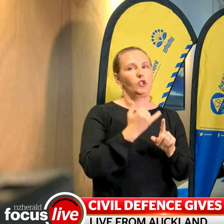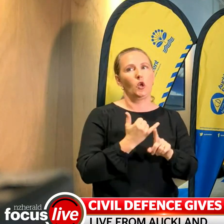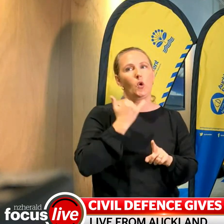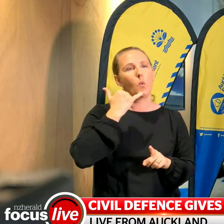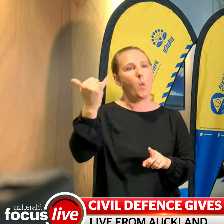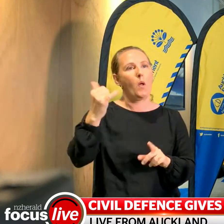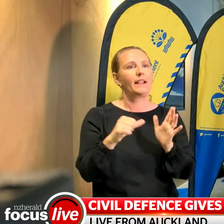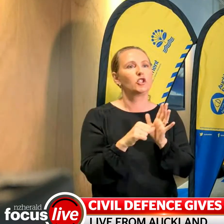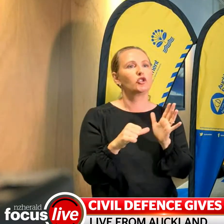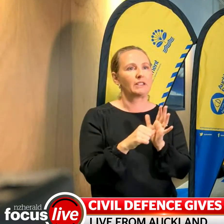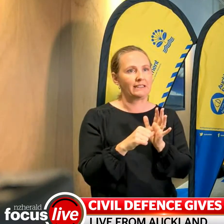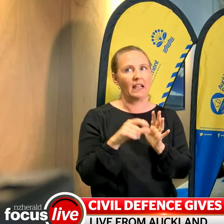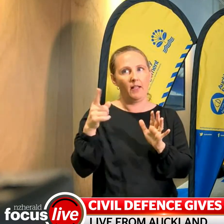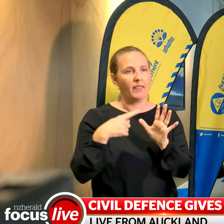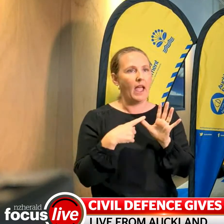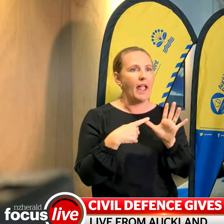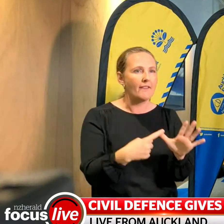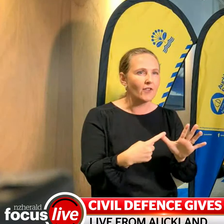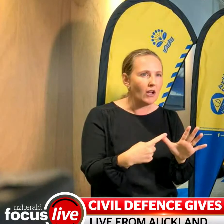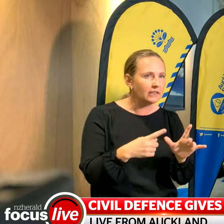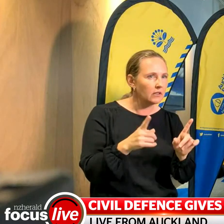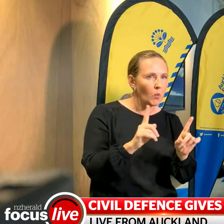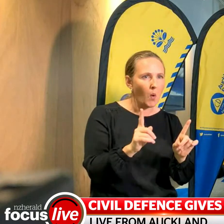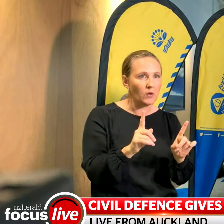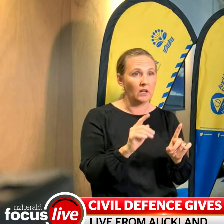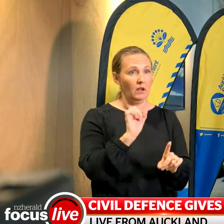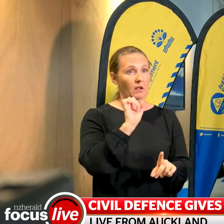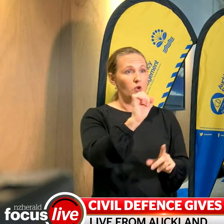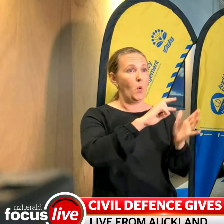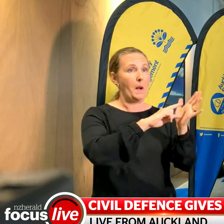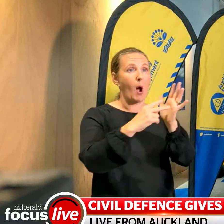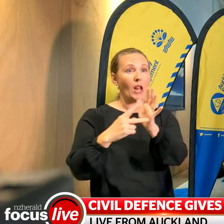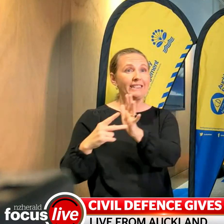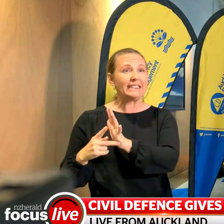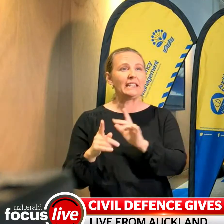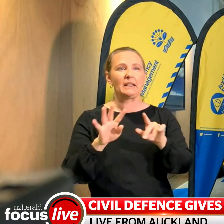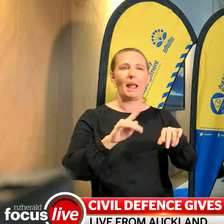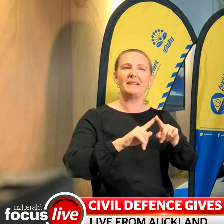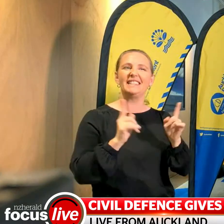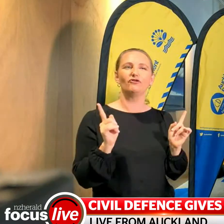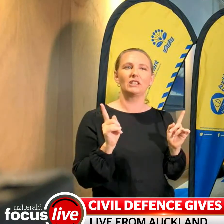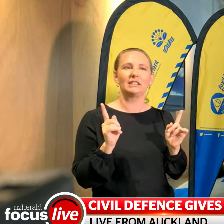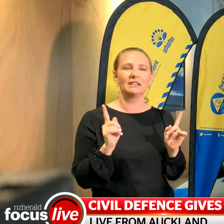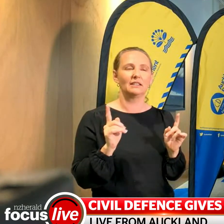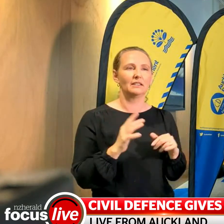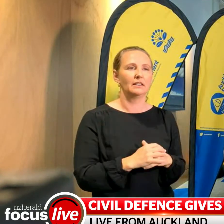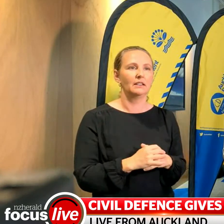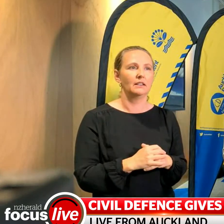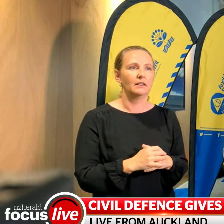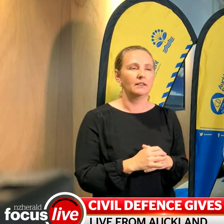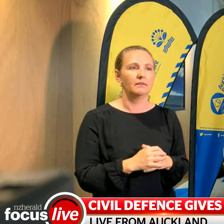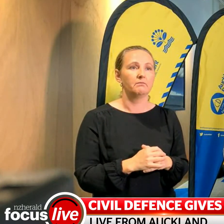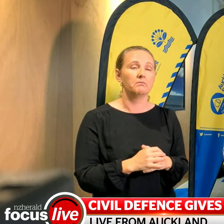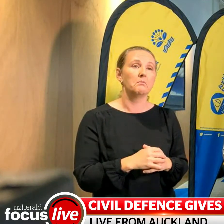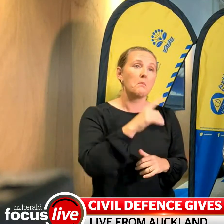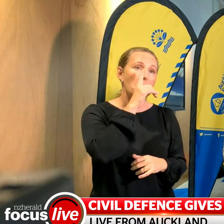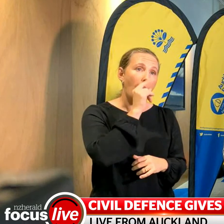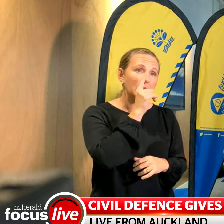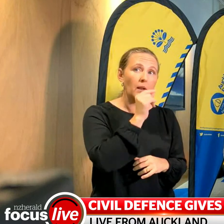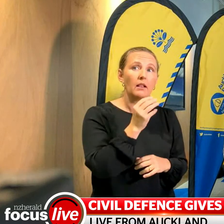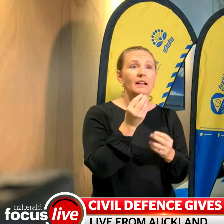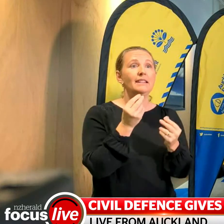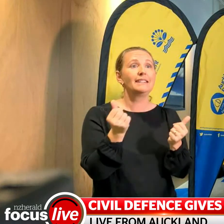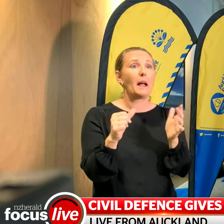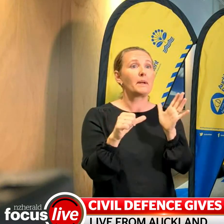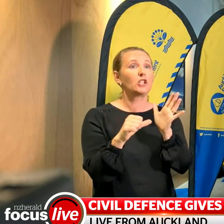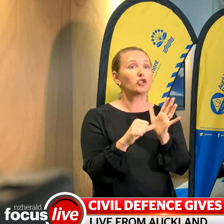next steps, as policies can differ. And I did mention yesterday that there may be the case that insurance